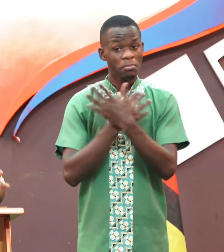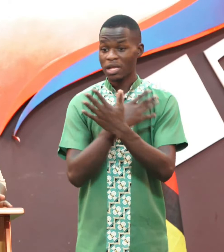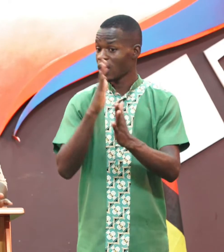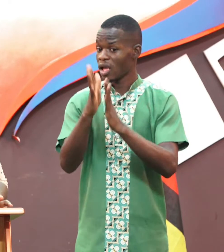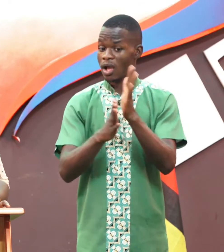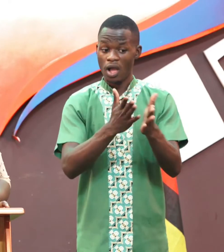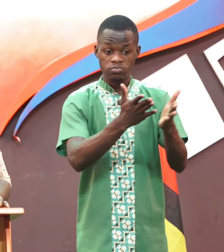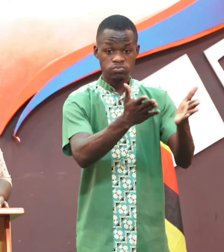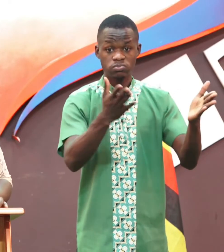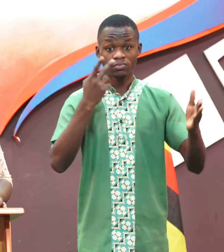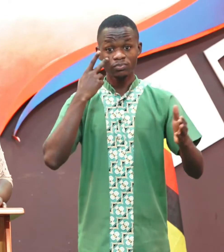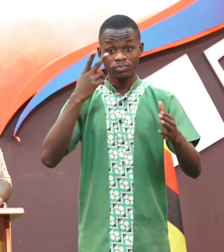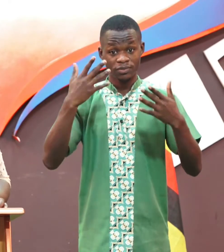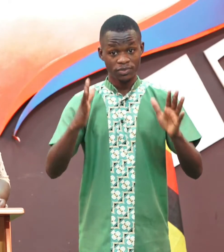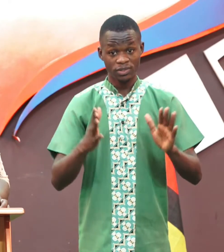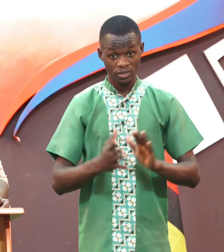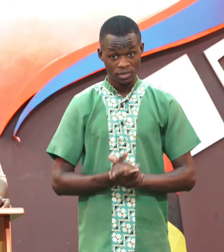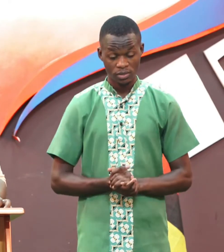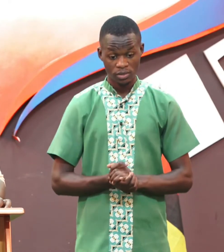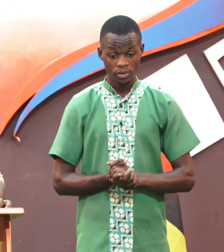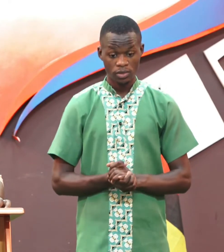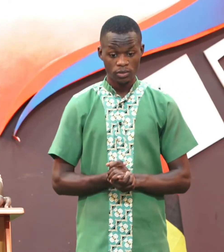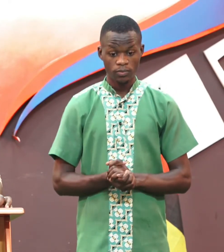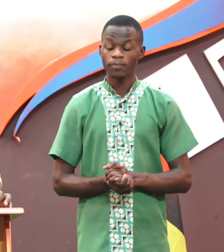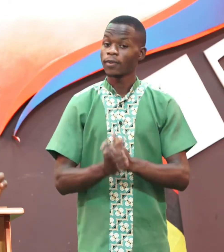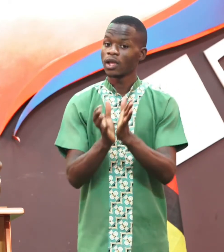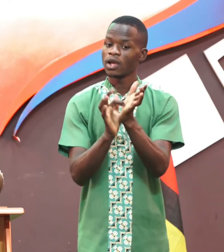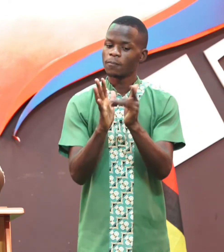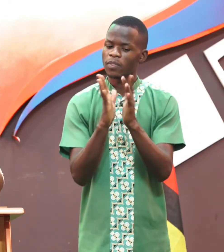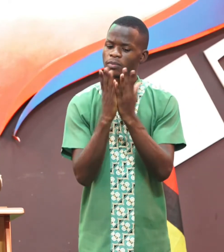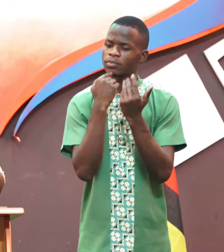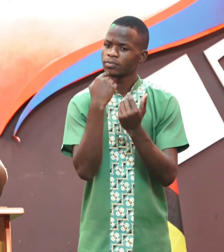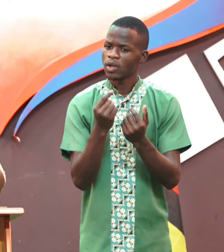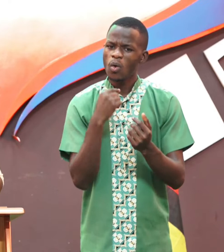in the last days as the many signs have been seen.